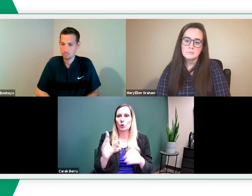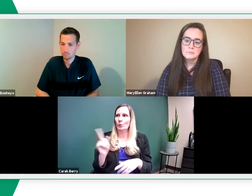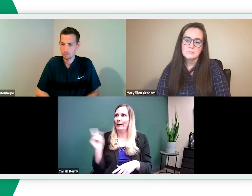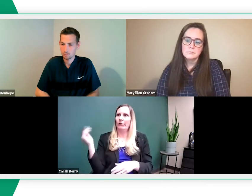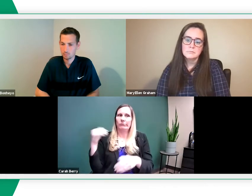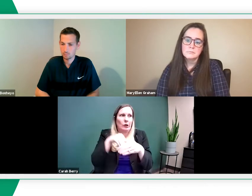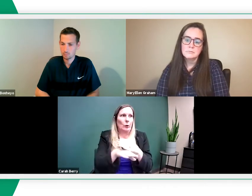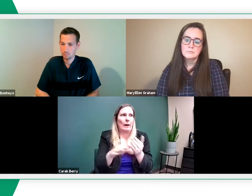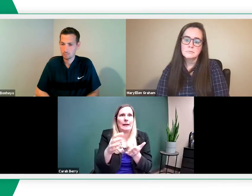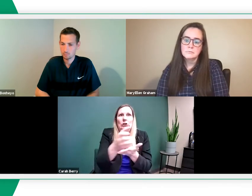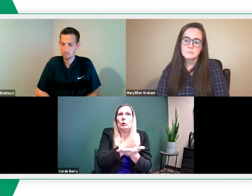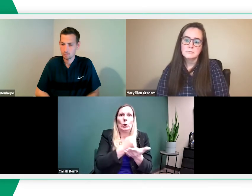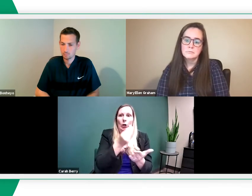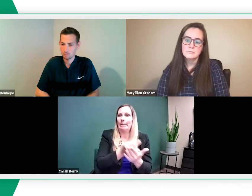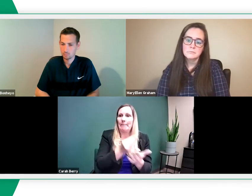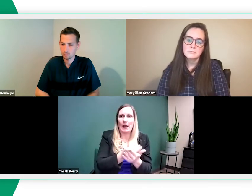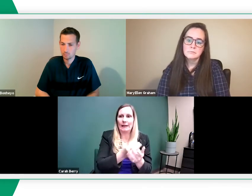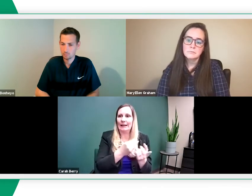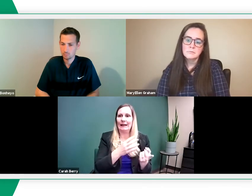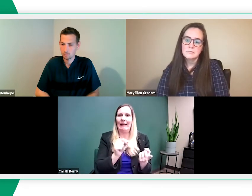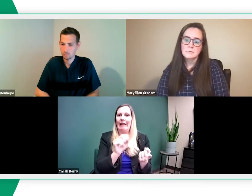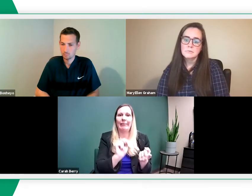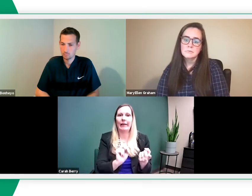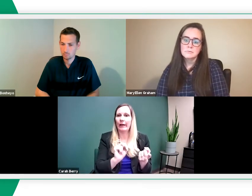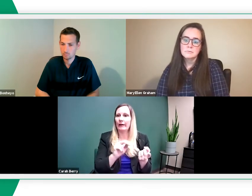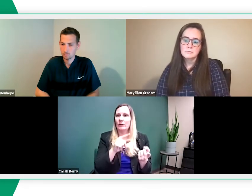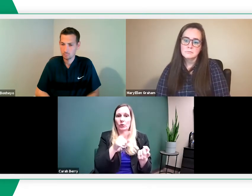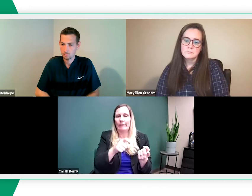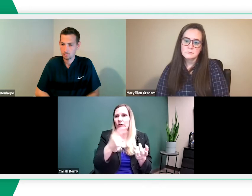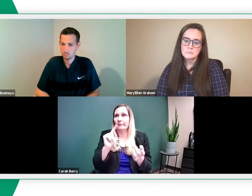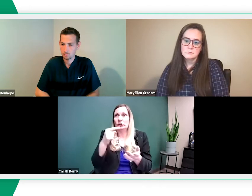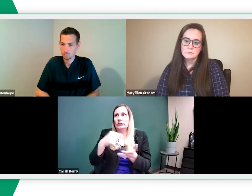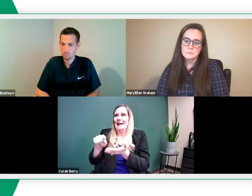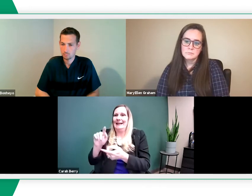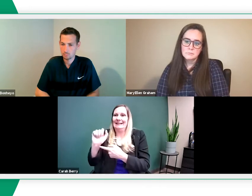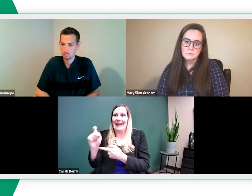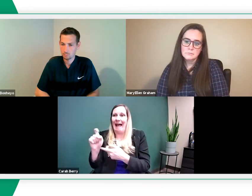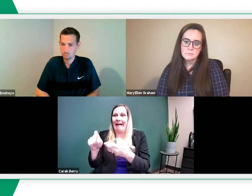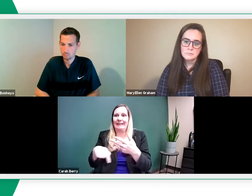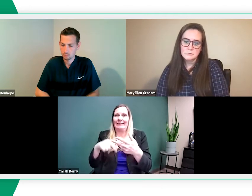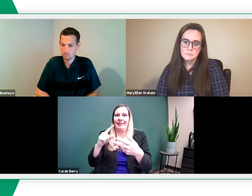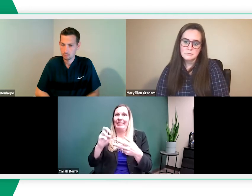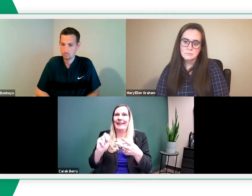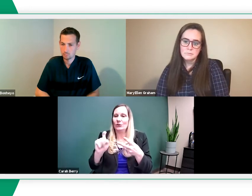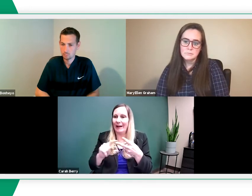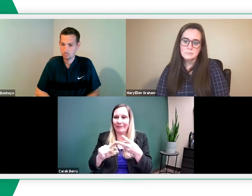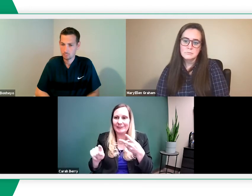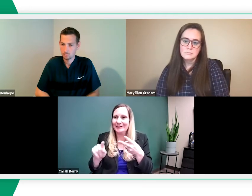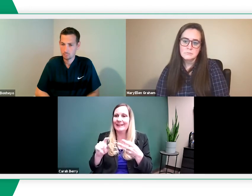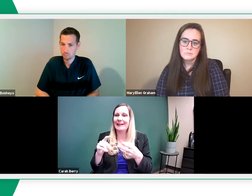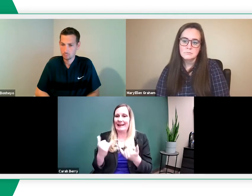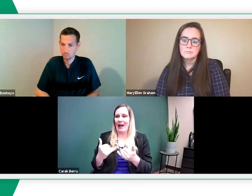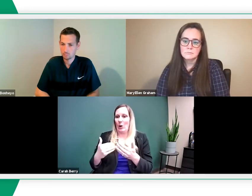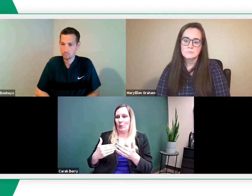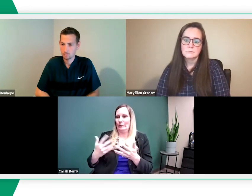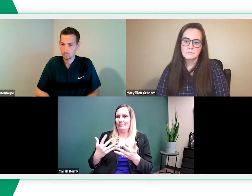conversation about, you go into a classroom, you talk about, hey, I'm earning this money, but then from this, they're going